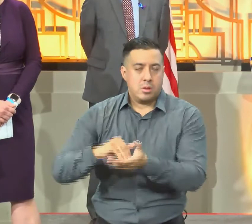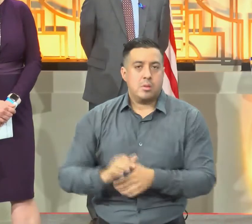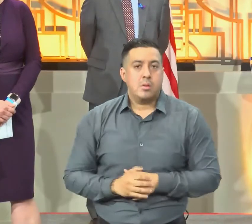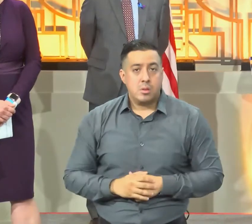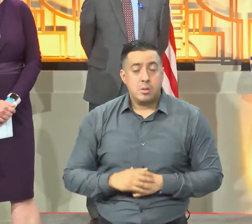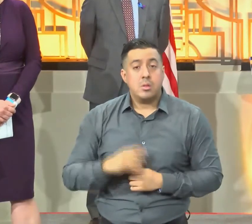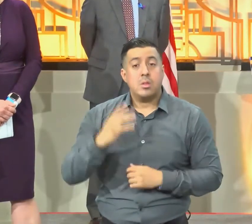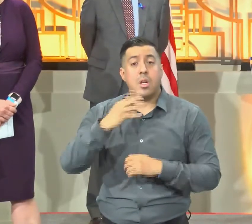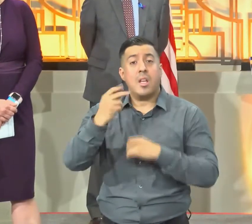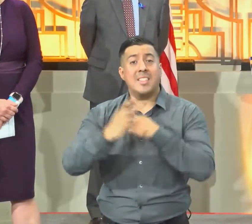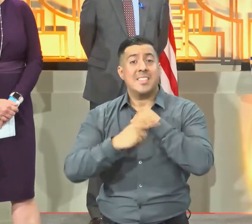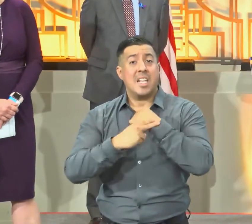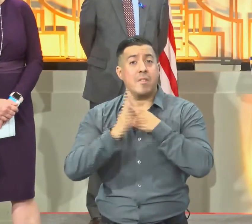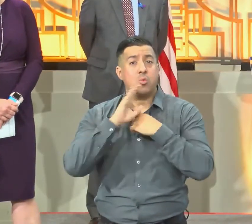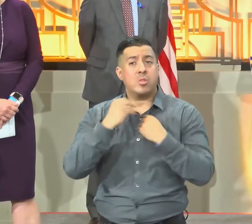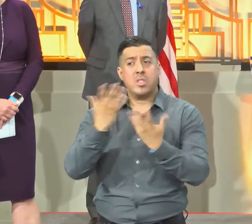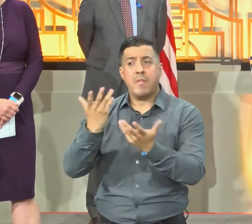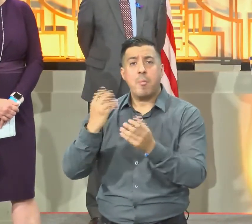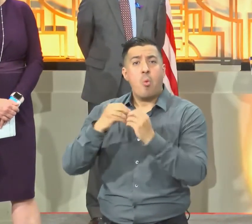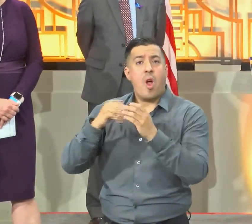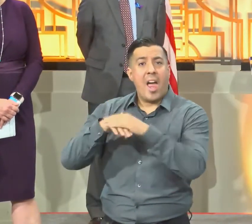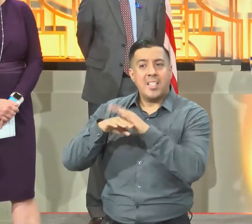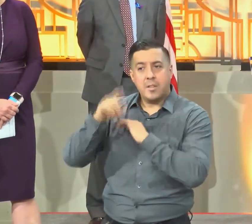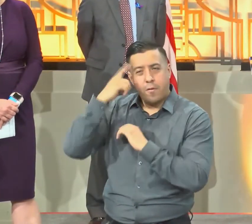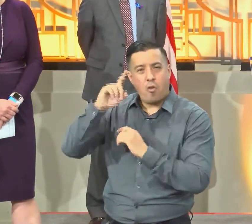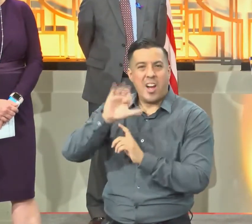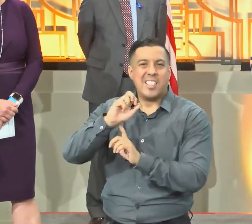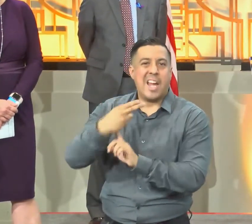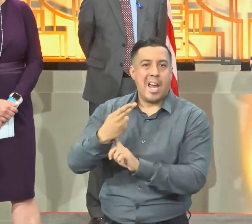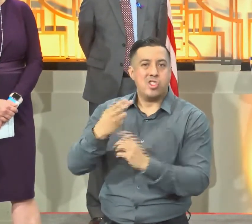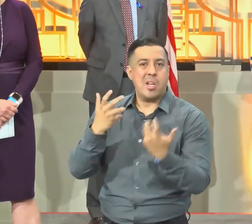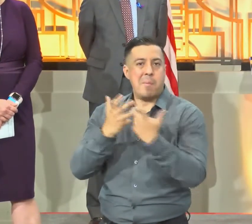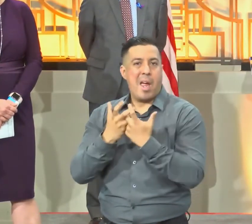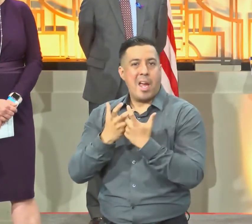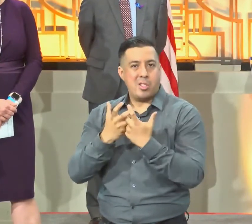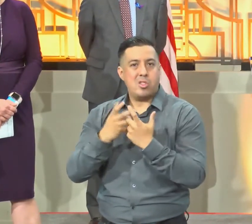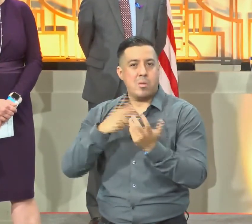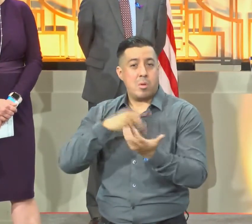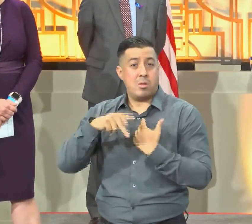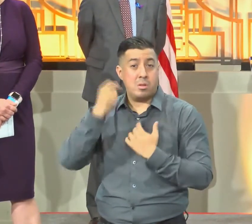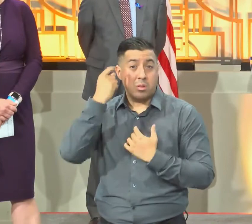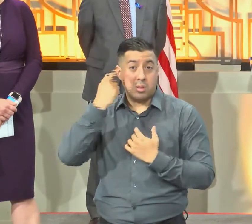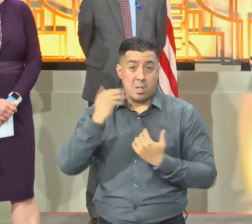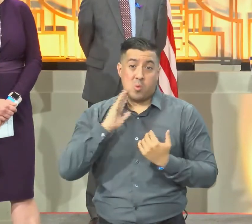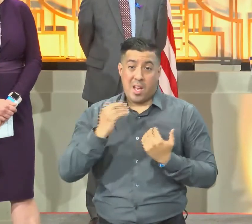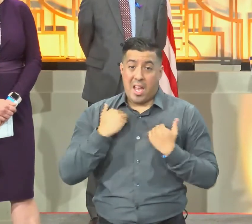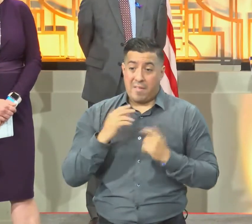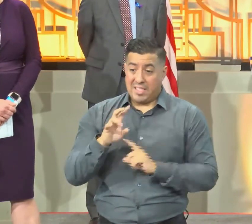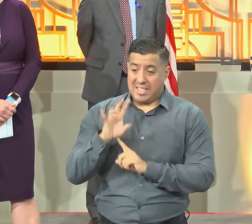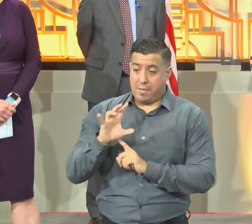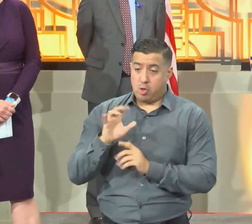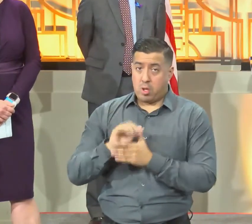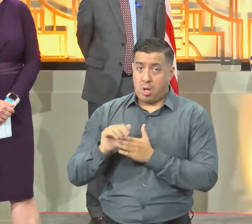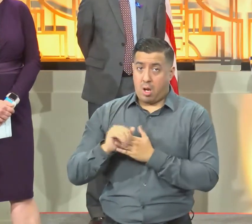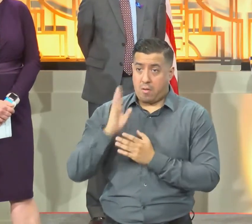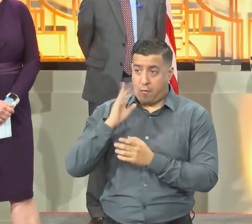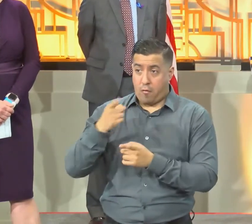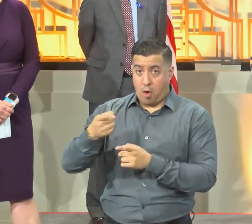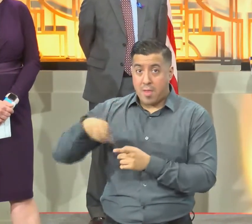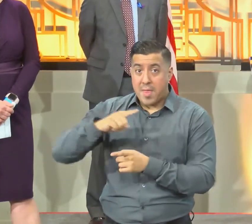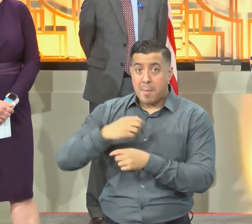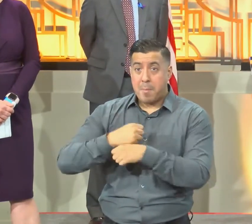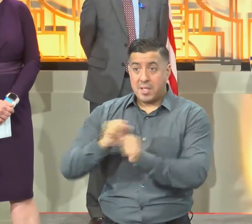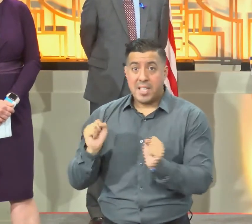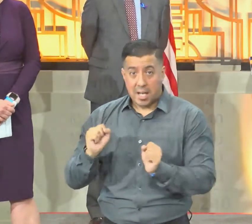Collective will also include access to a cash match savings program. Like the mayor said, it takes $700 to be safe and navigate